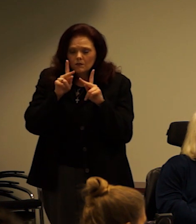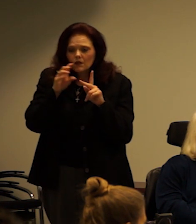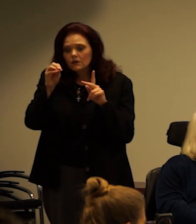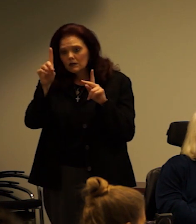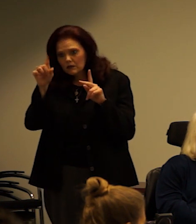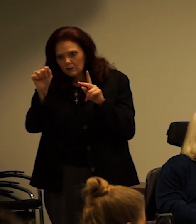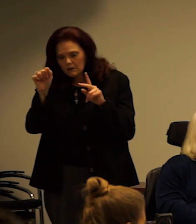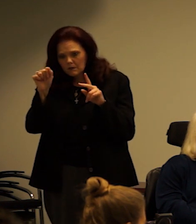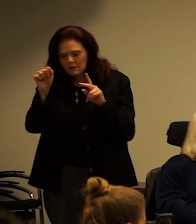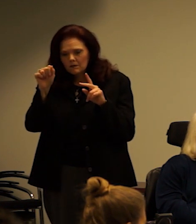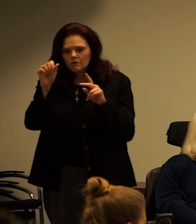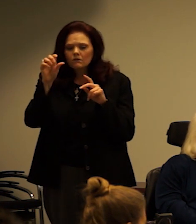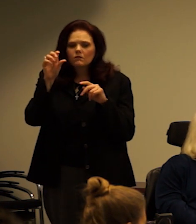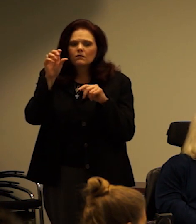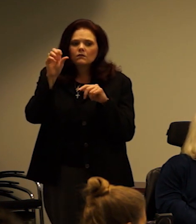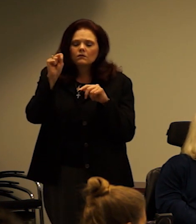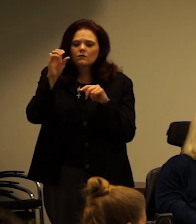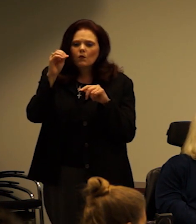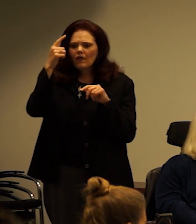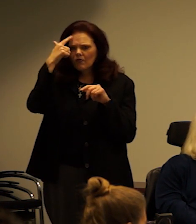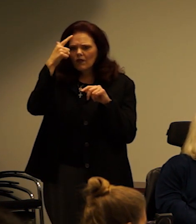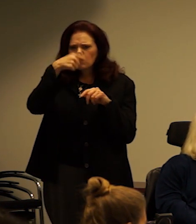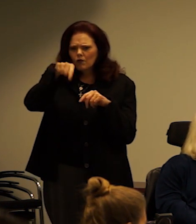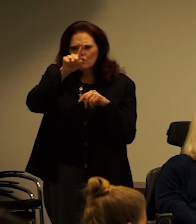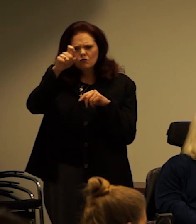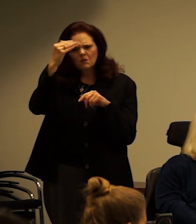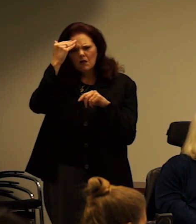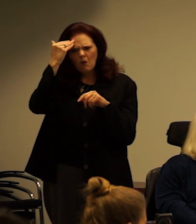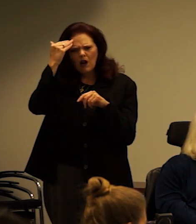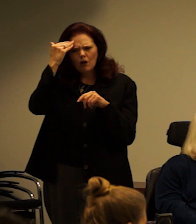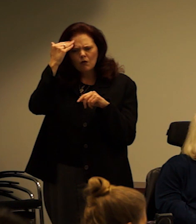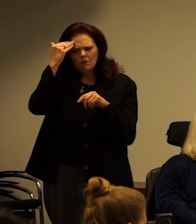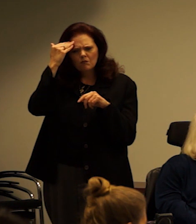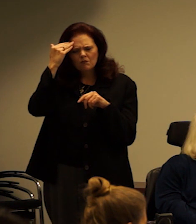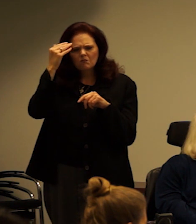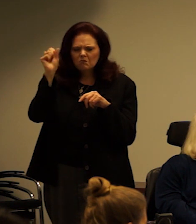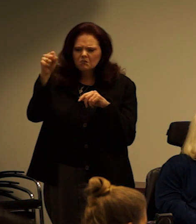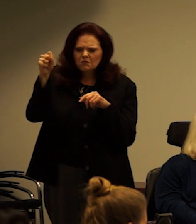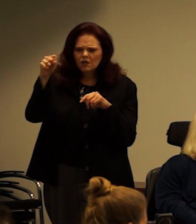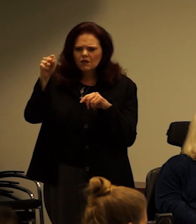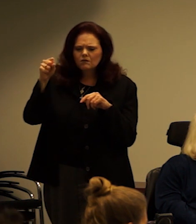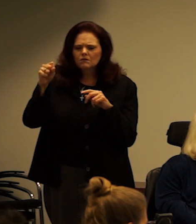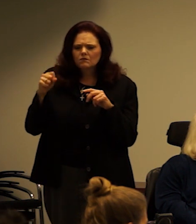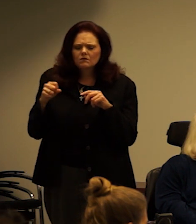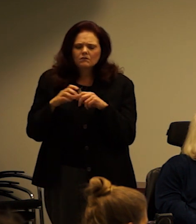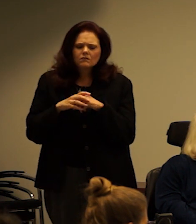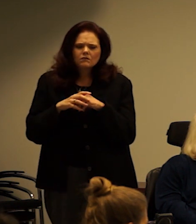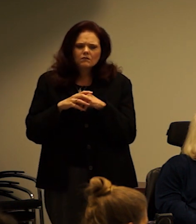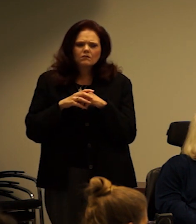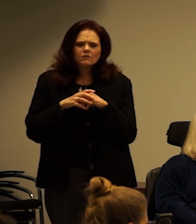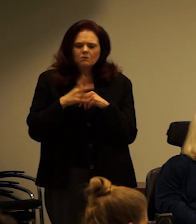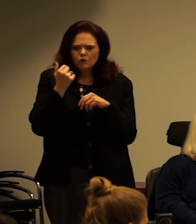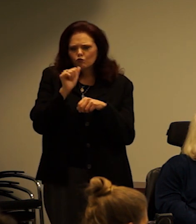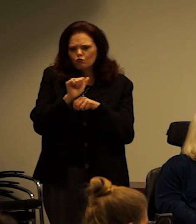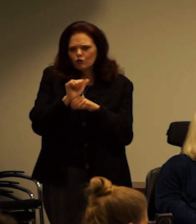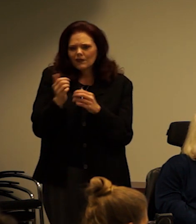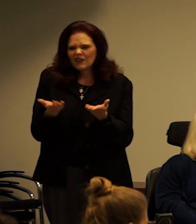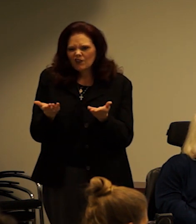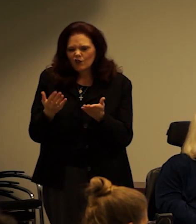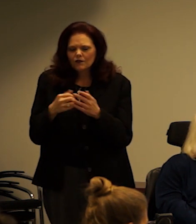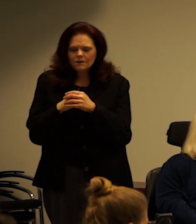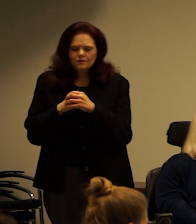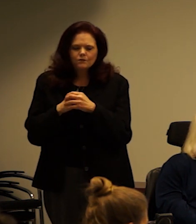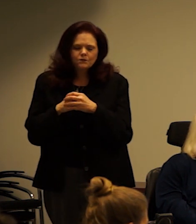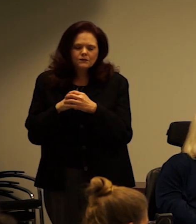disabled. So I think that y'all should be pretty aware of that. Right. Already. Yes. You work here. Right.